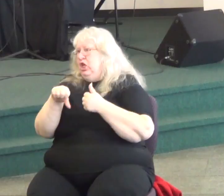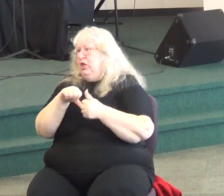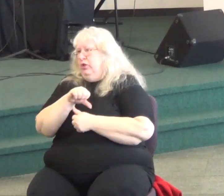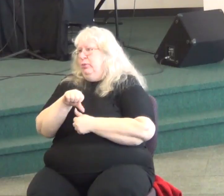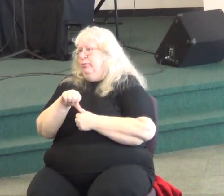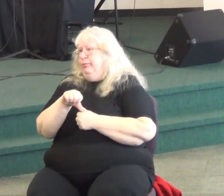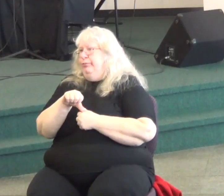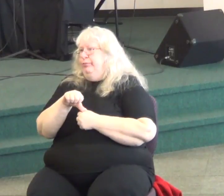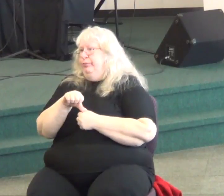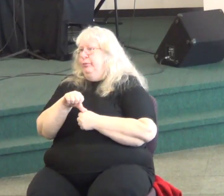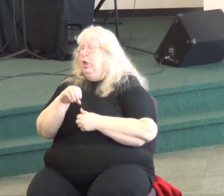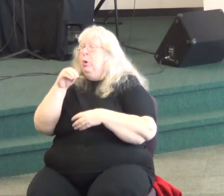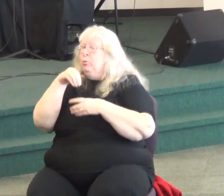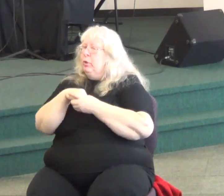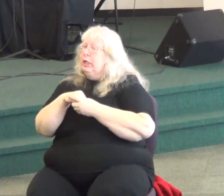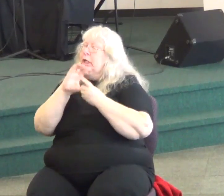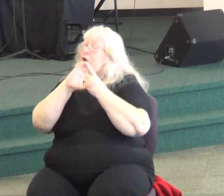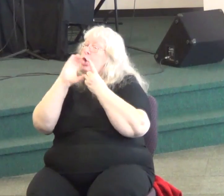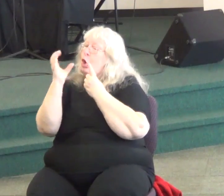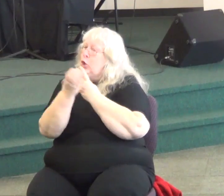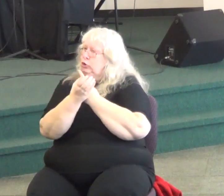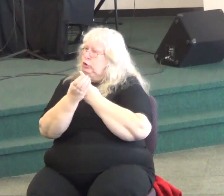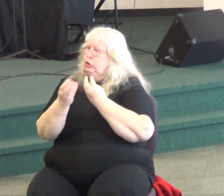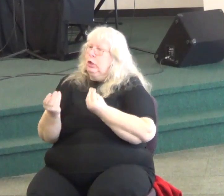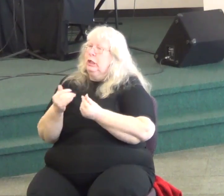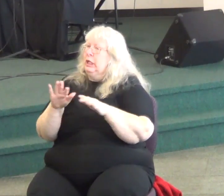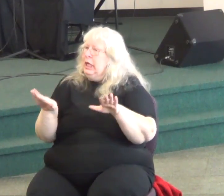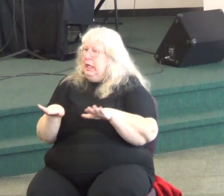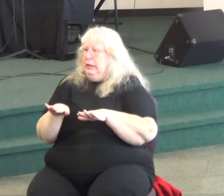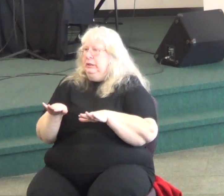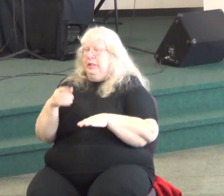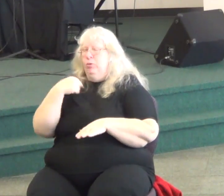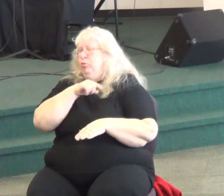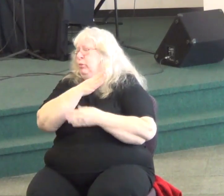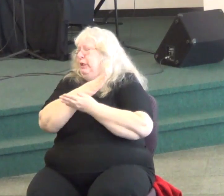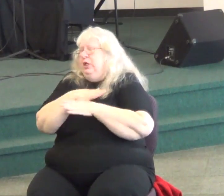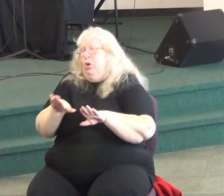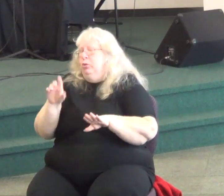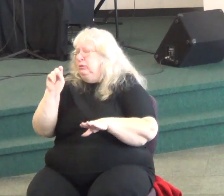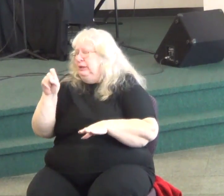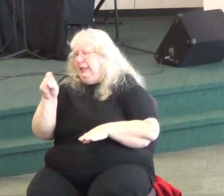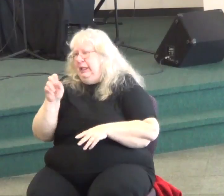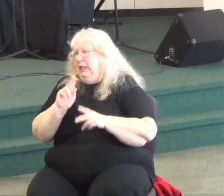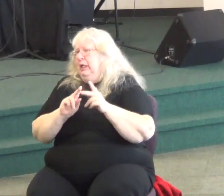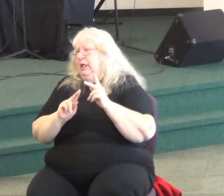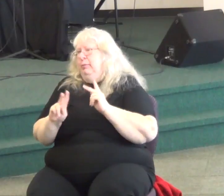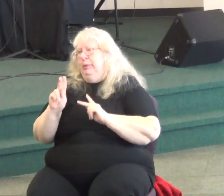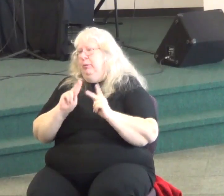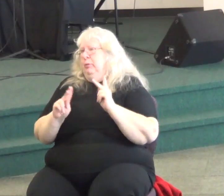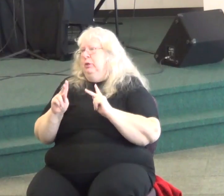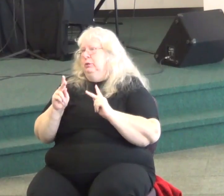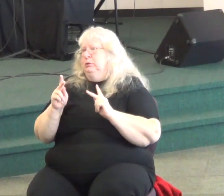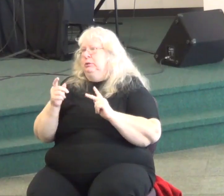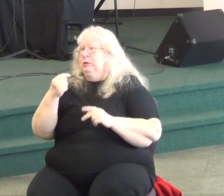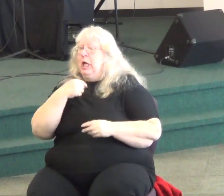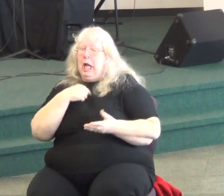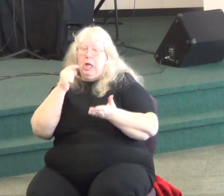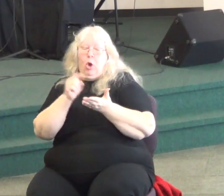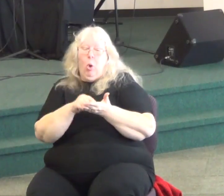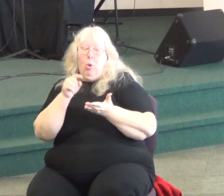in a culture, in a land where we don't need each other anymore. I owe, so it's off to work I go,